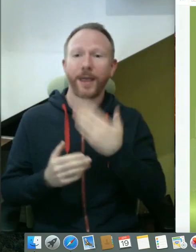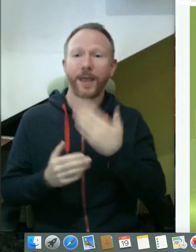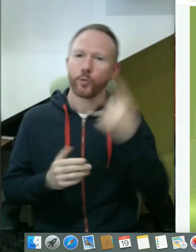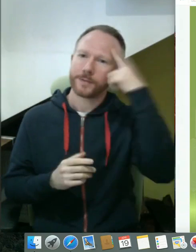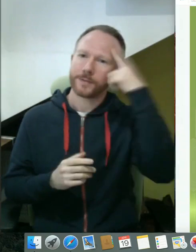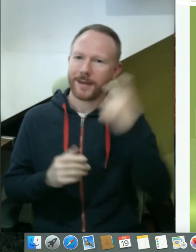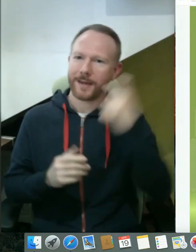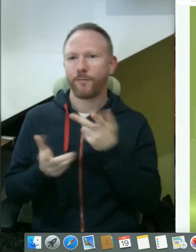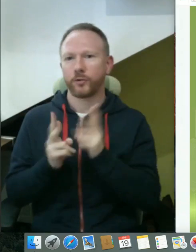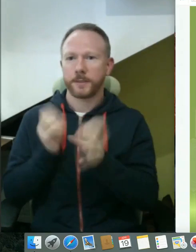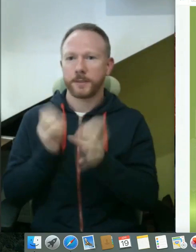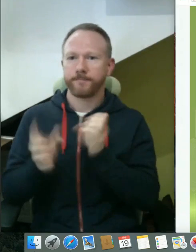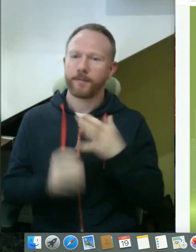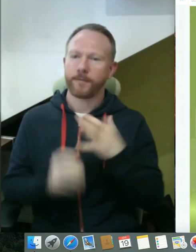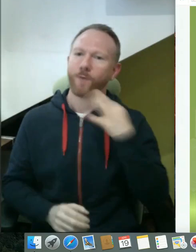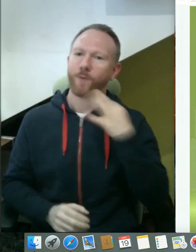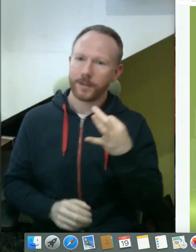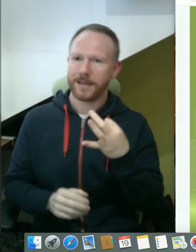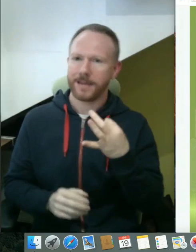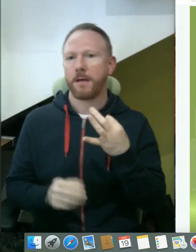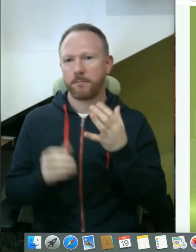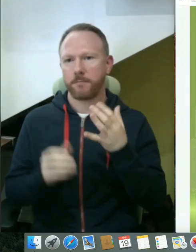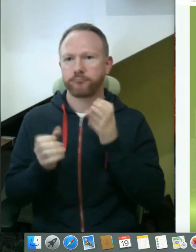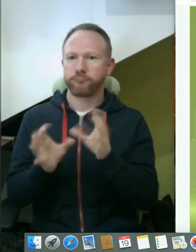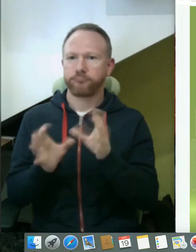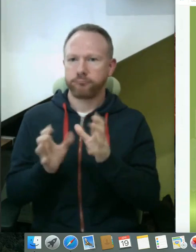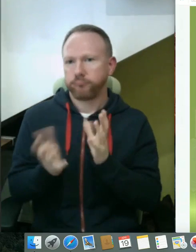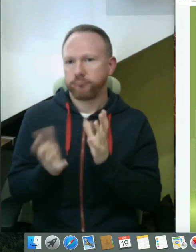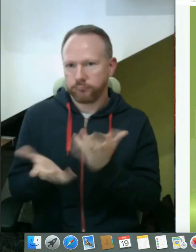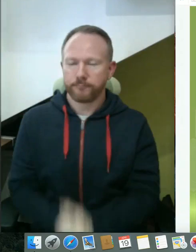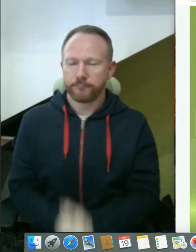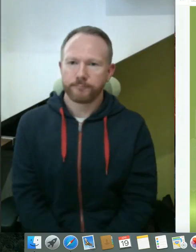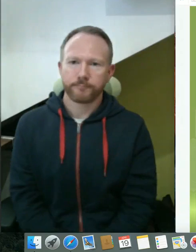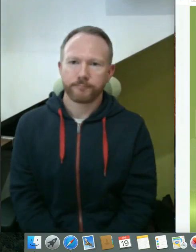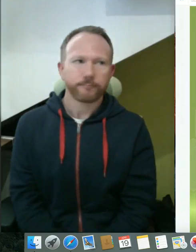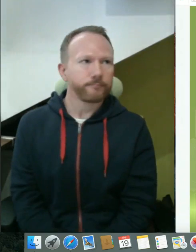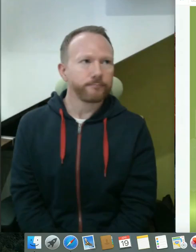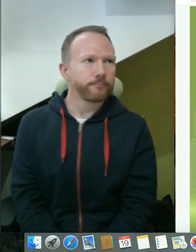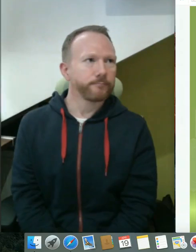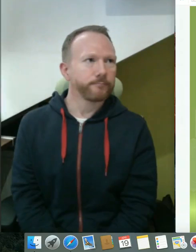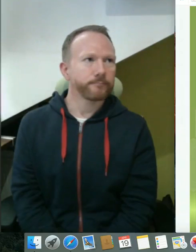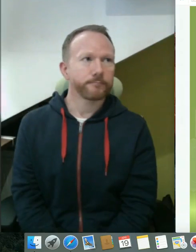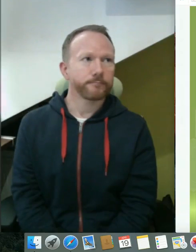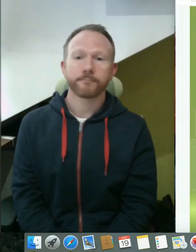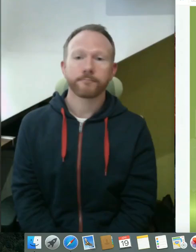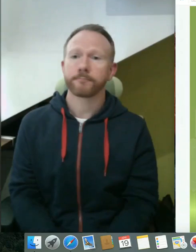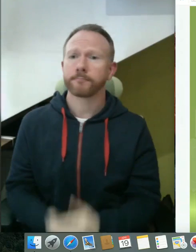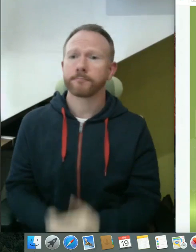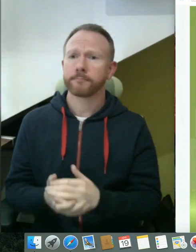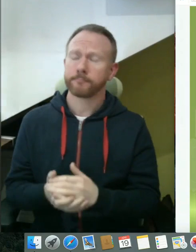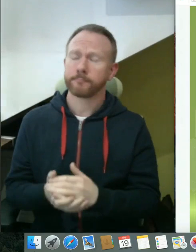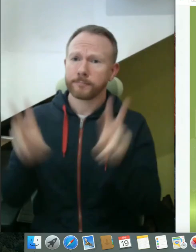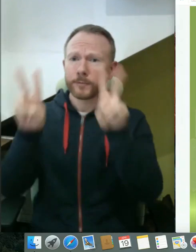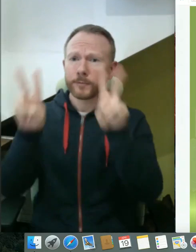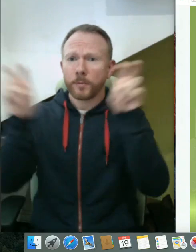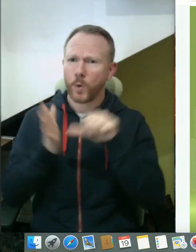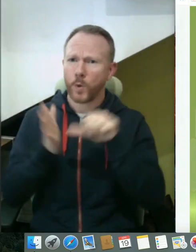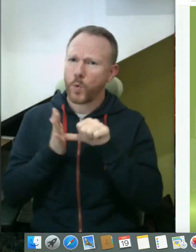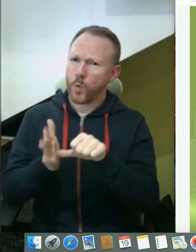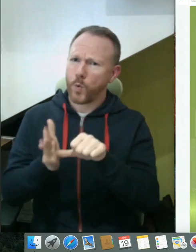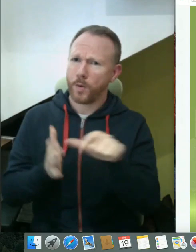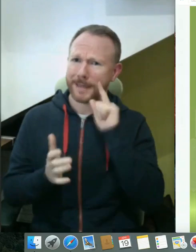Danny for volunteering interpreting tonight. It's a challenging topic, so we'll keep him on his